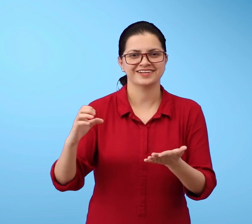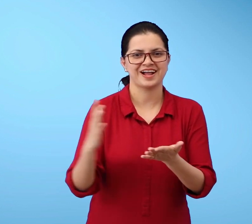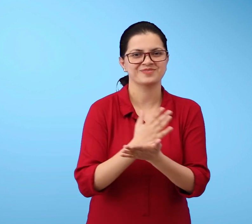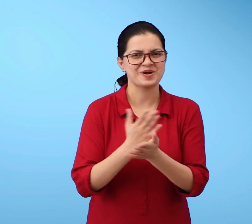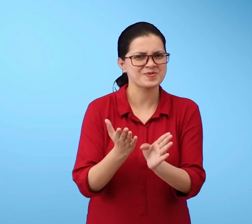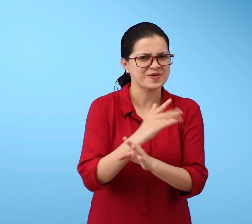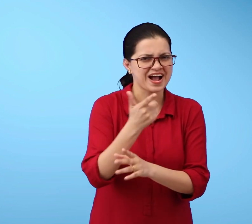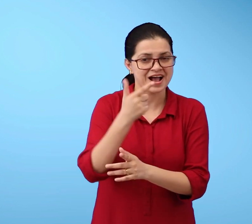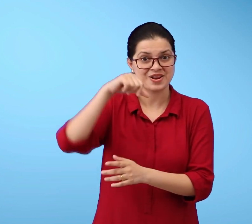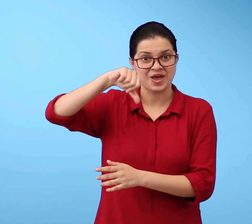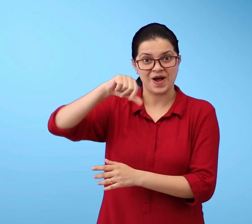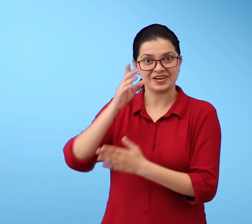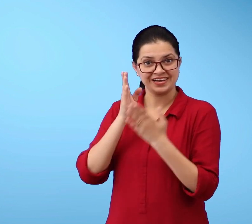See chapter 9.